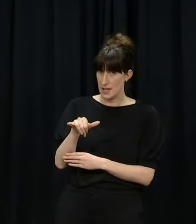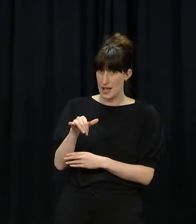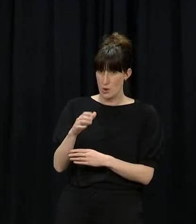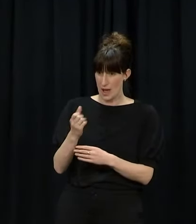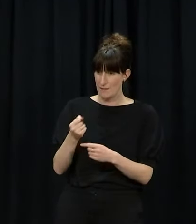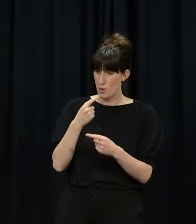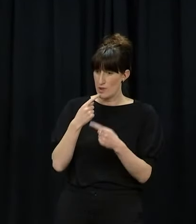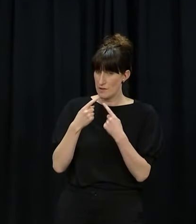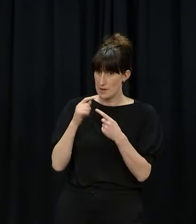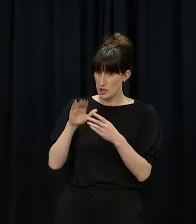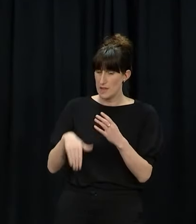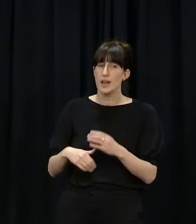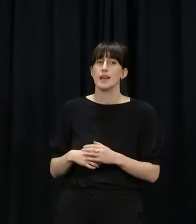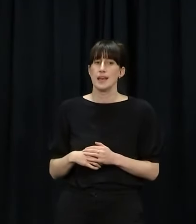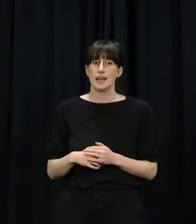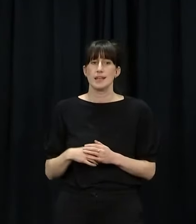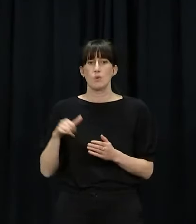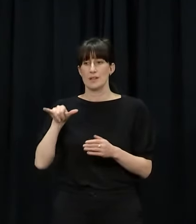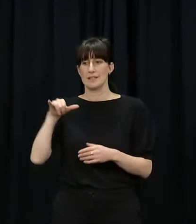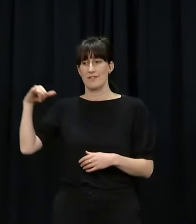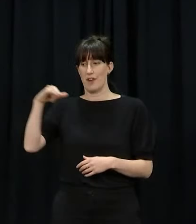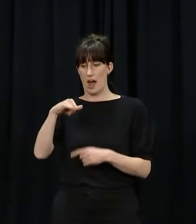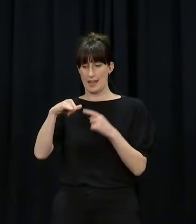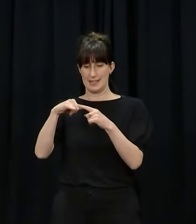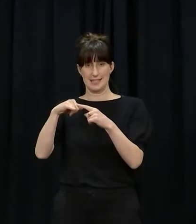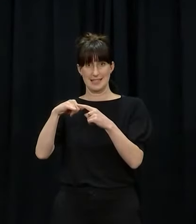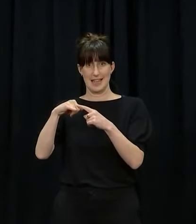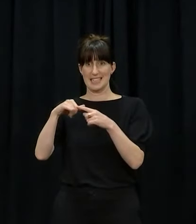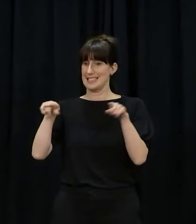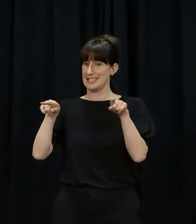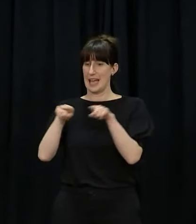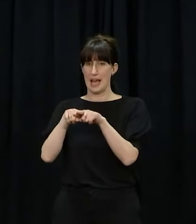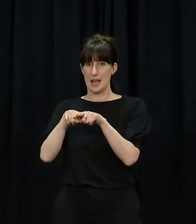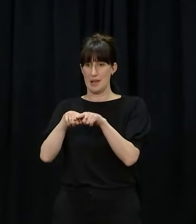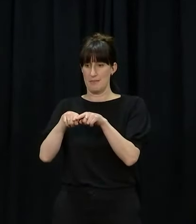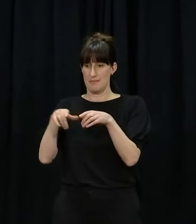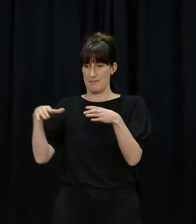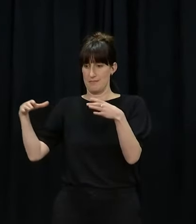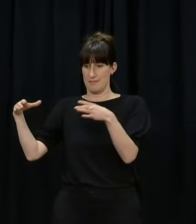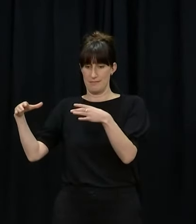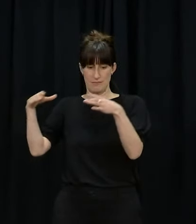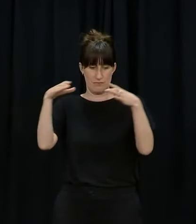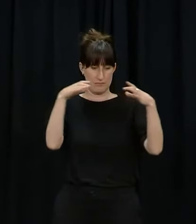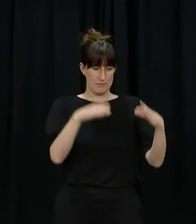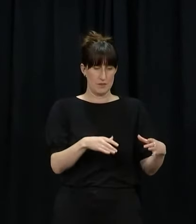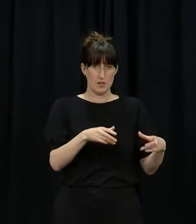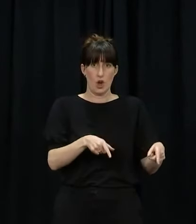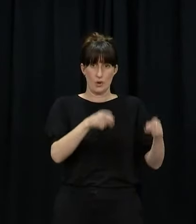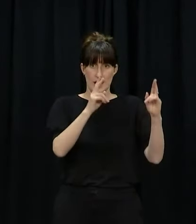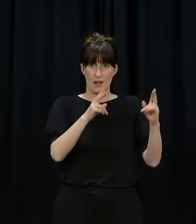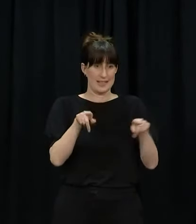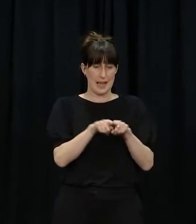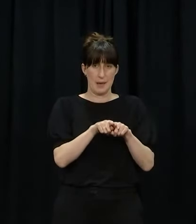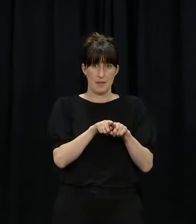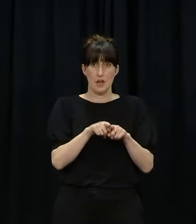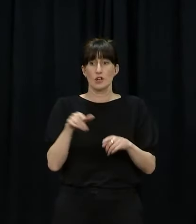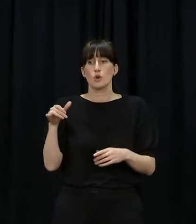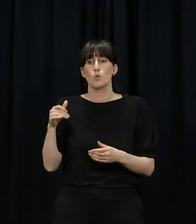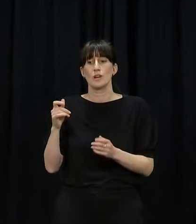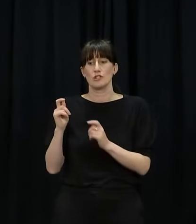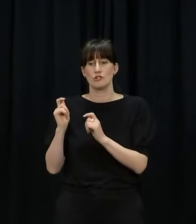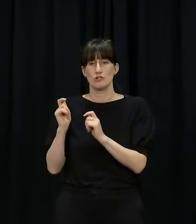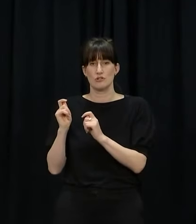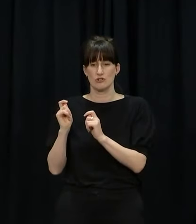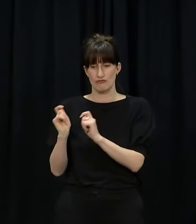important. Of course, all of those people on the flight, it was a red flight, so that means everyone's treated as if they have COVID and they all go into